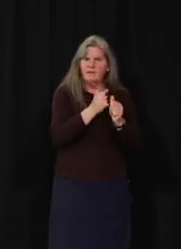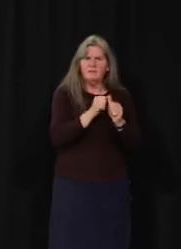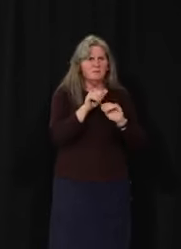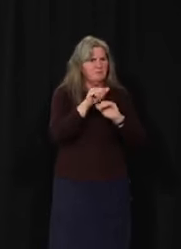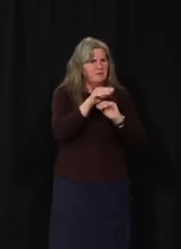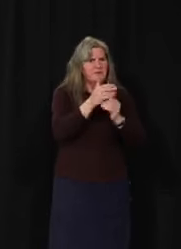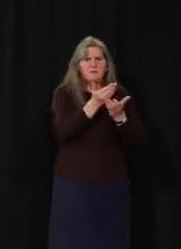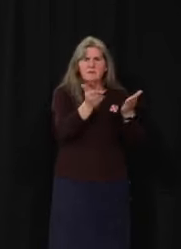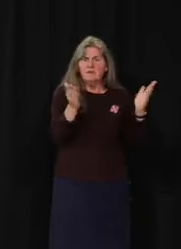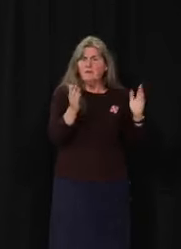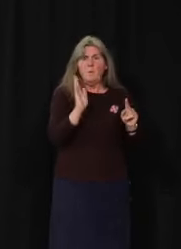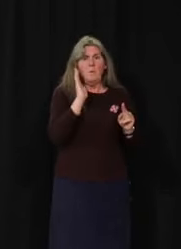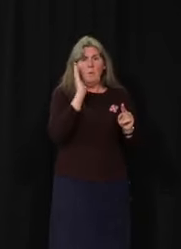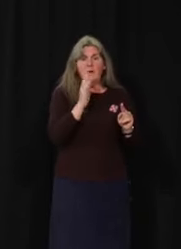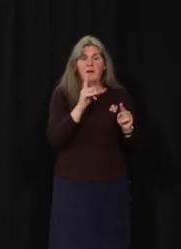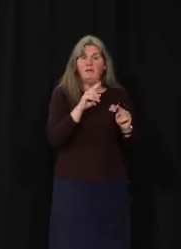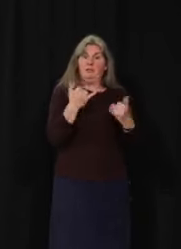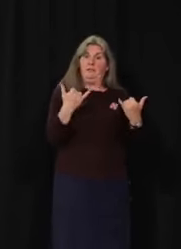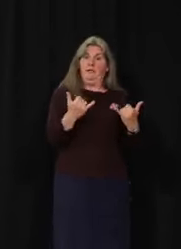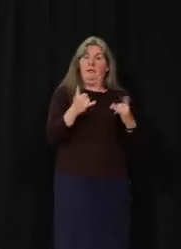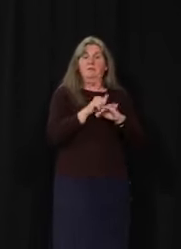good news is it will be launched today.